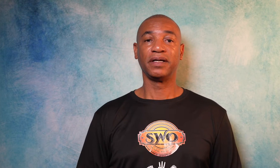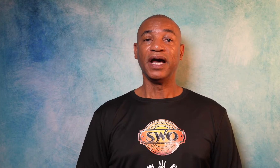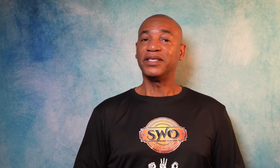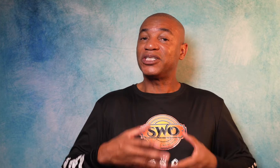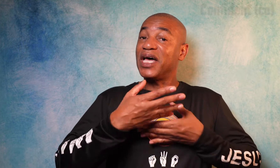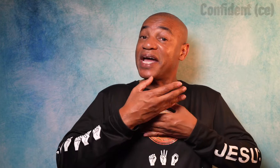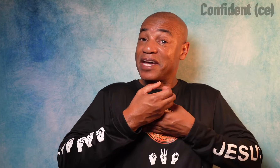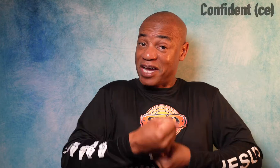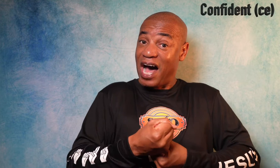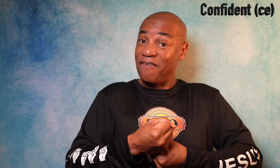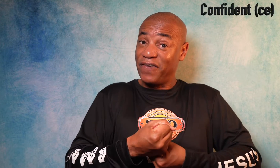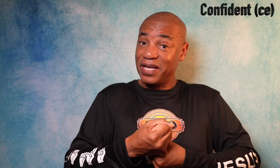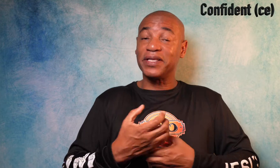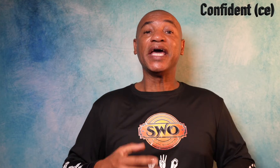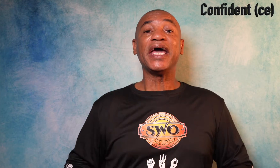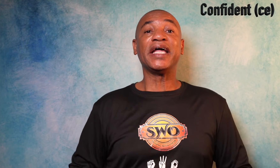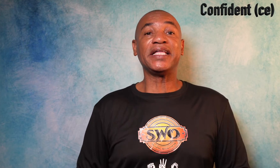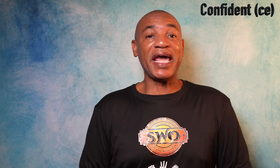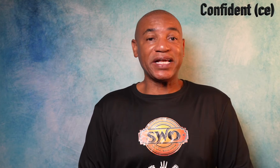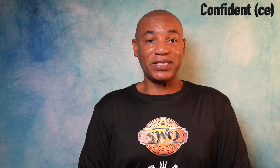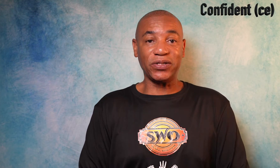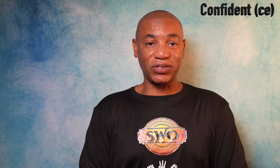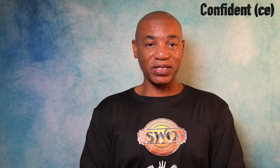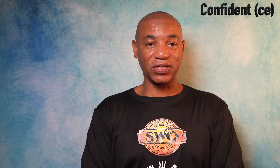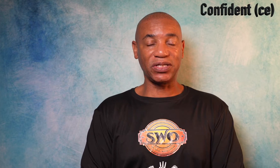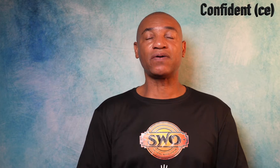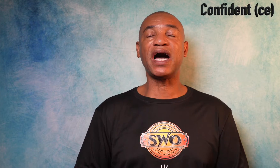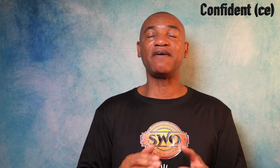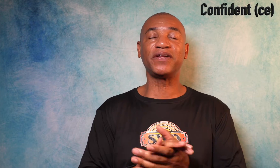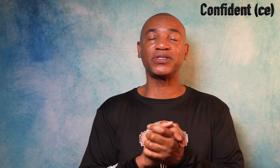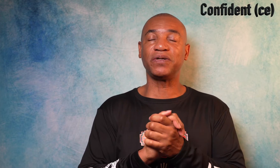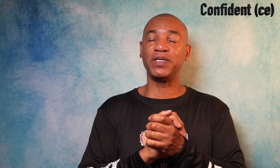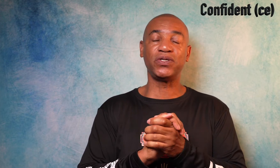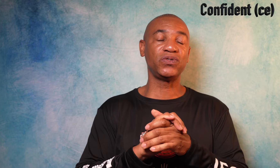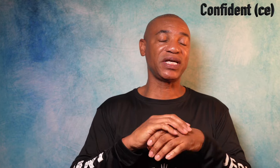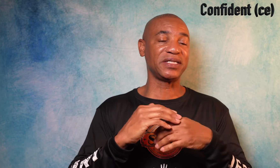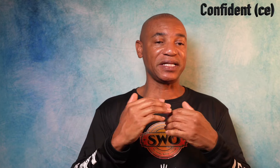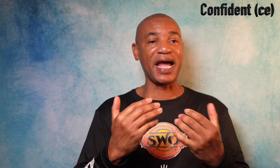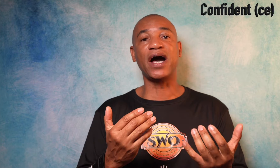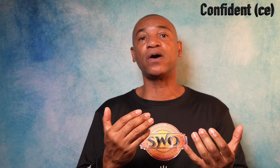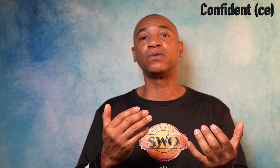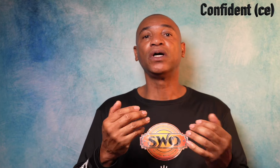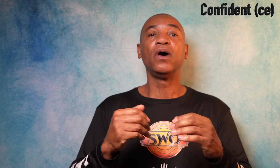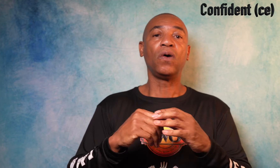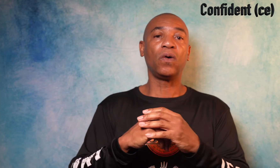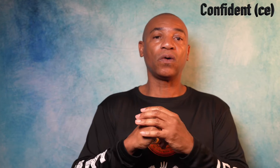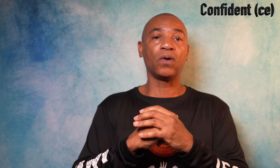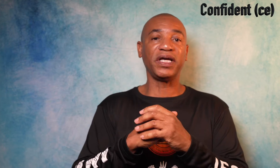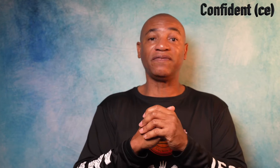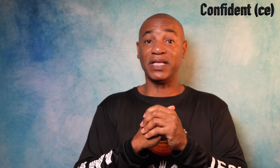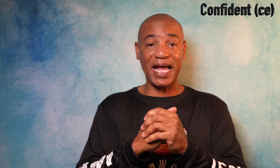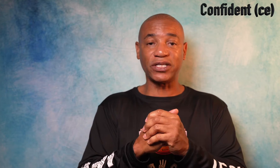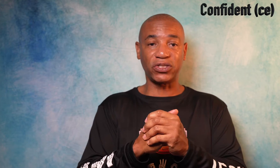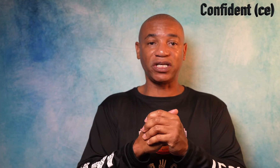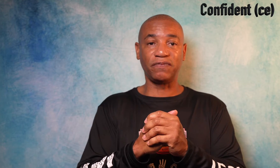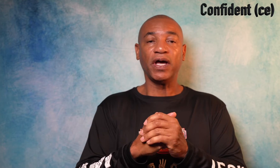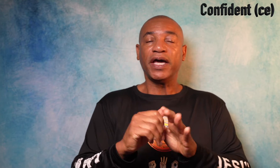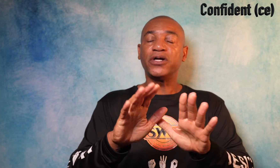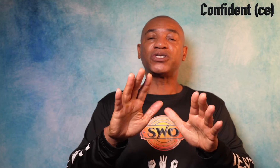The sign confident in an ASL sentence. Now, confidence can be used as a noun or even an adjective. Here's a